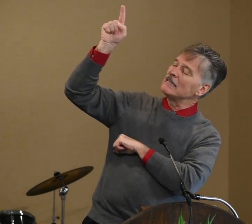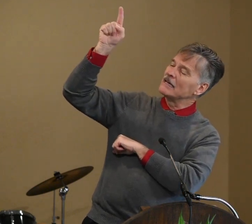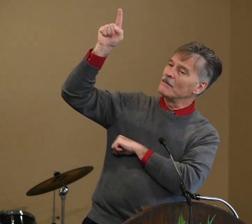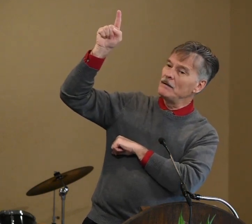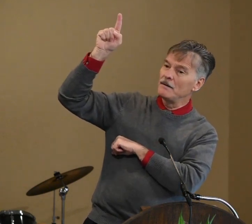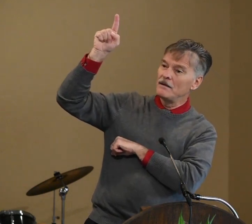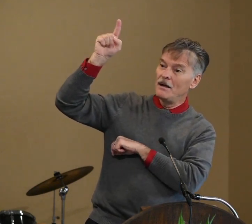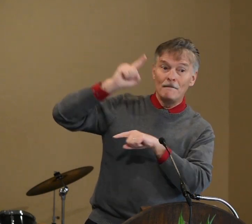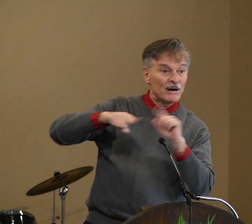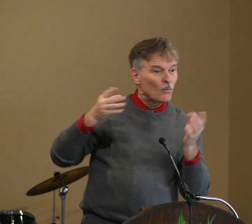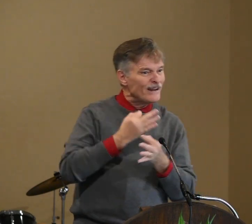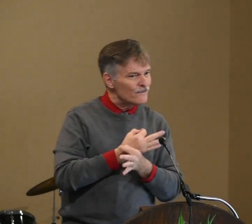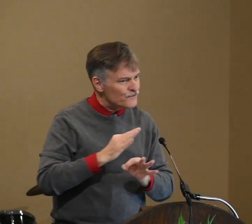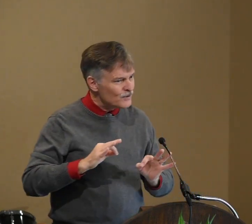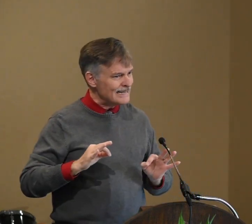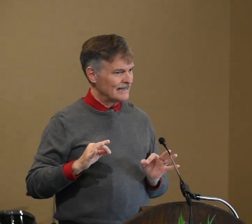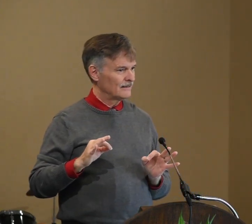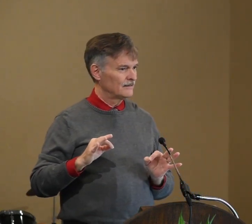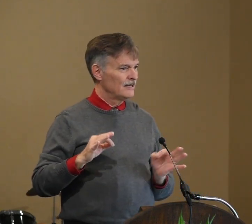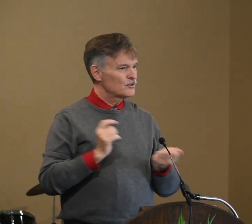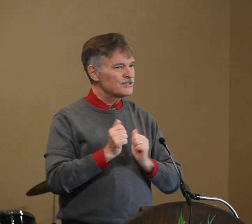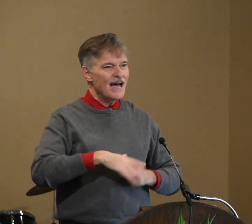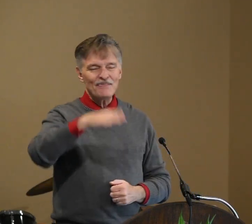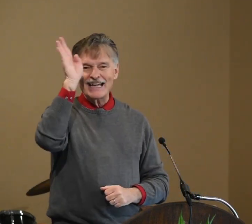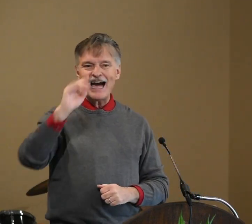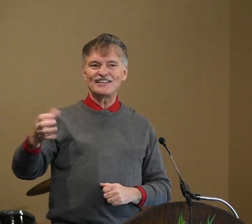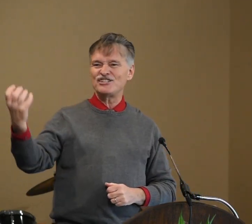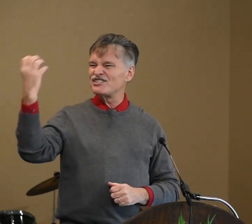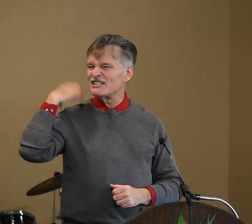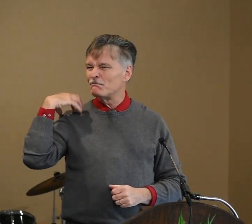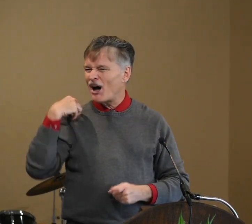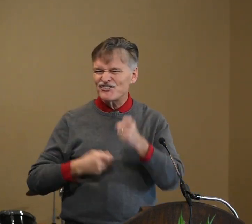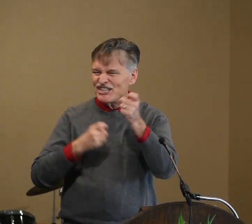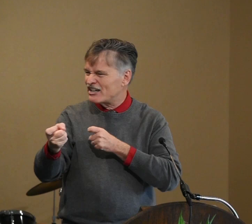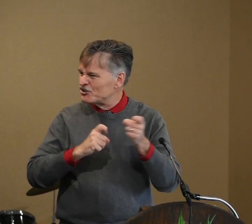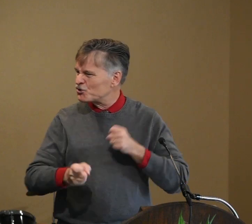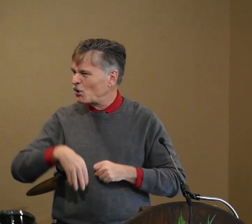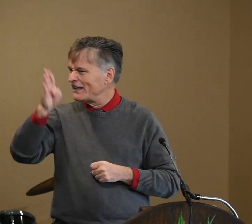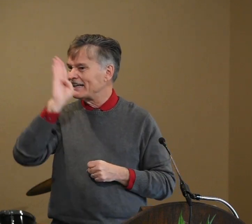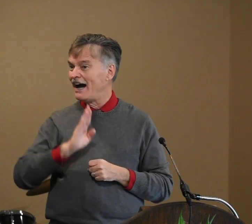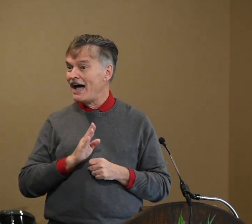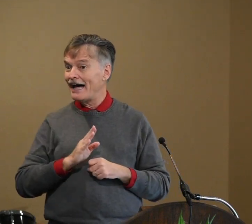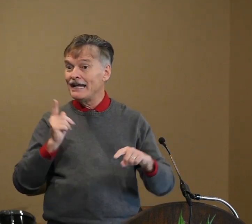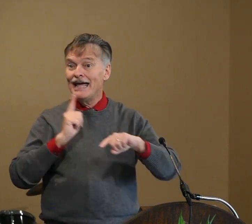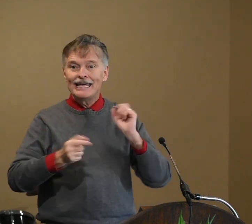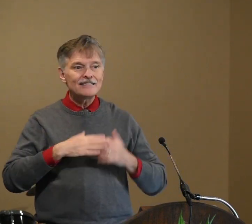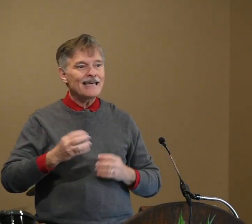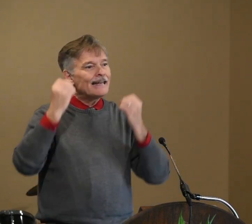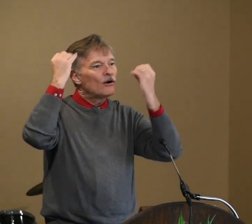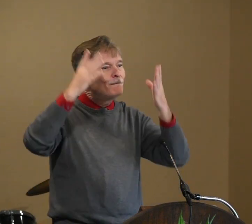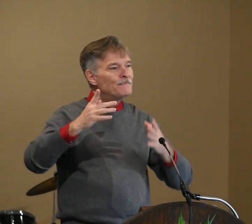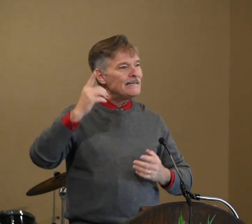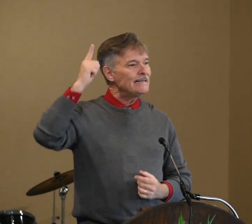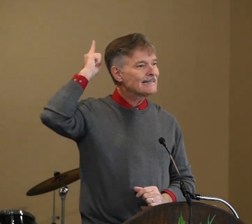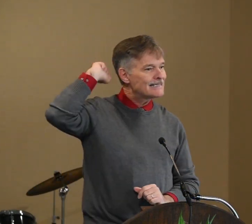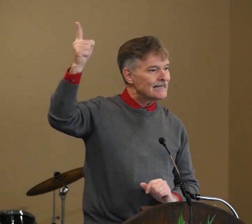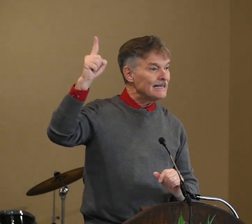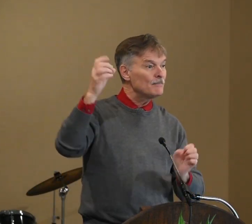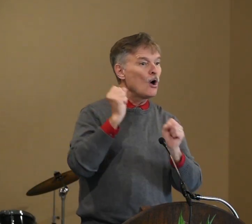him, but we are free. So it's not that God is just this bossy, controlling God. It's that in obedience to him,